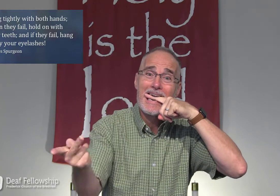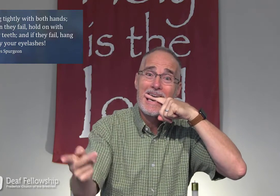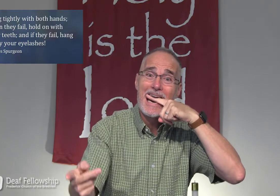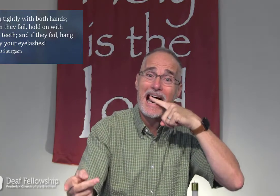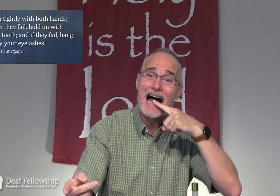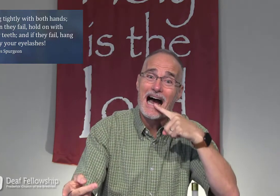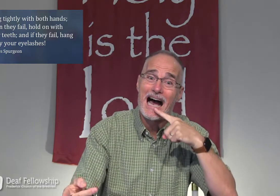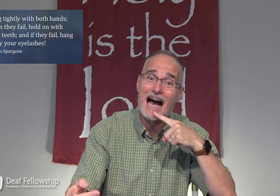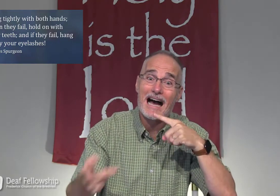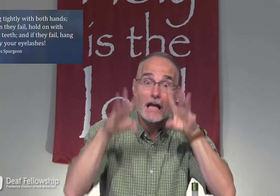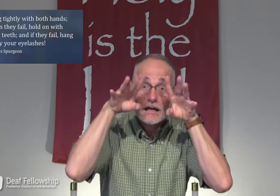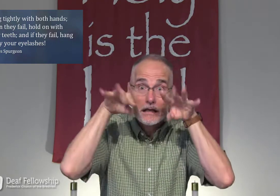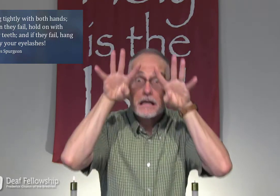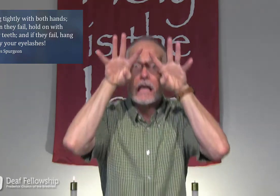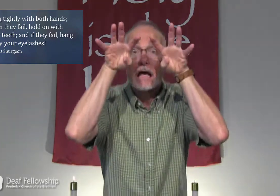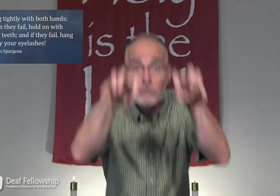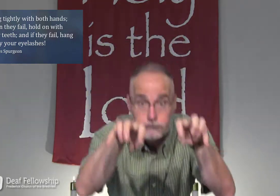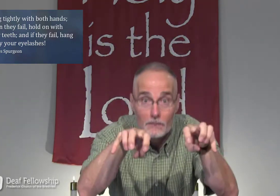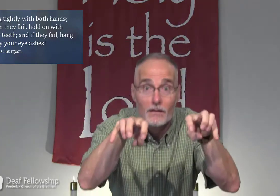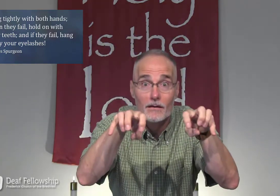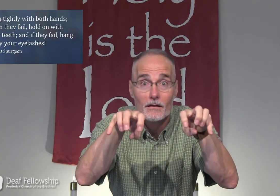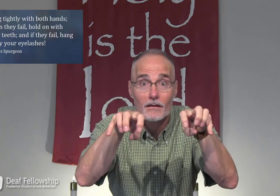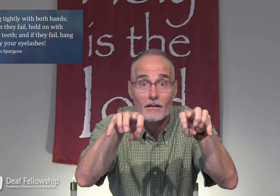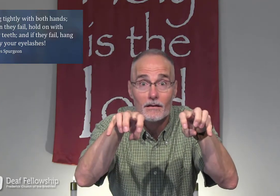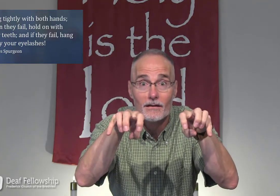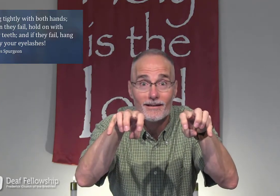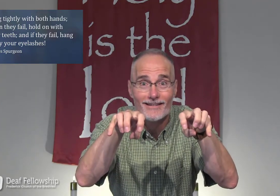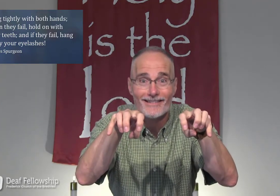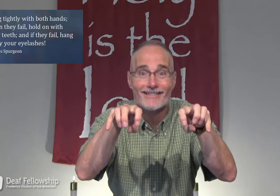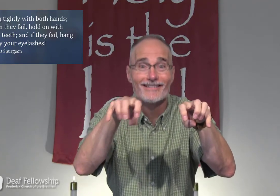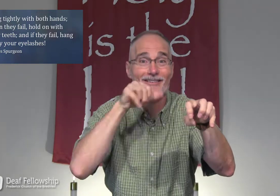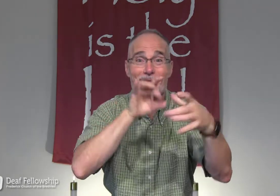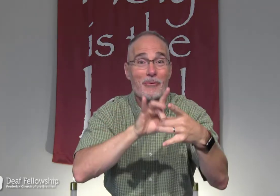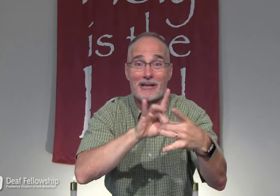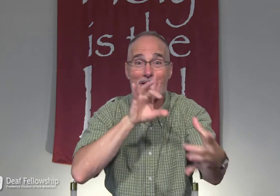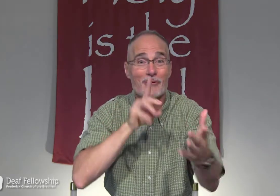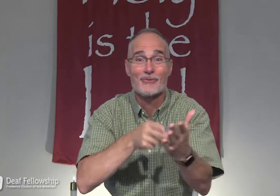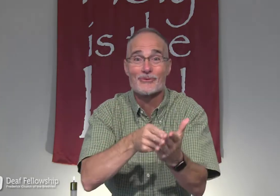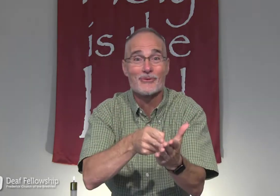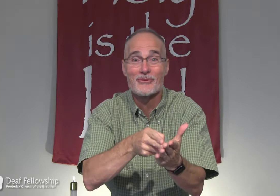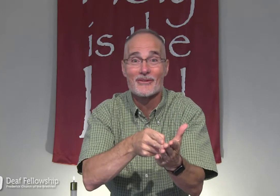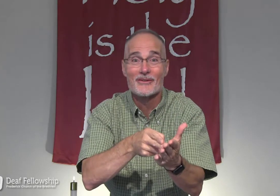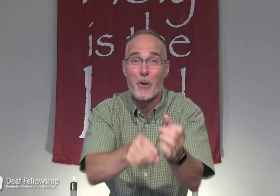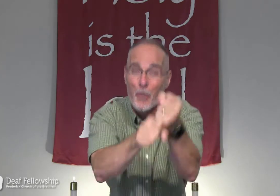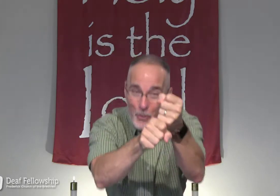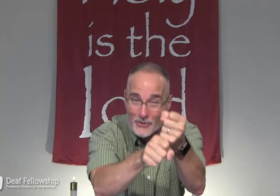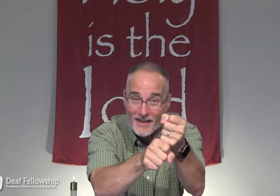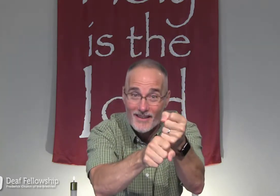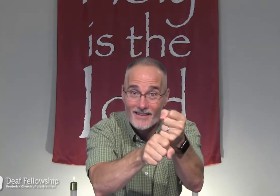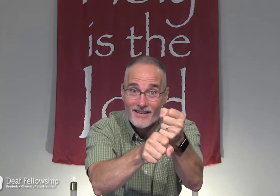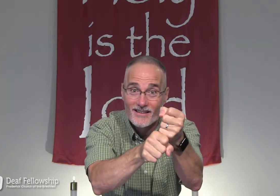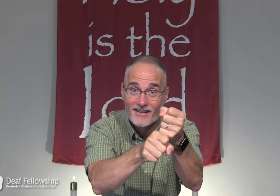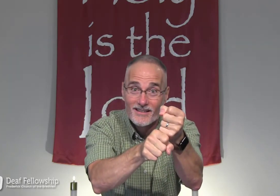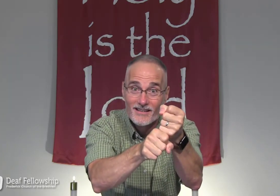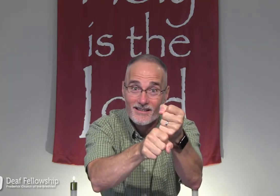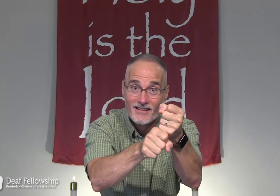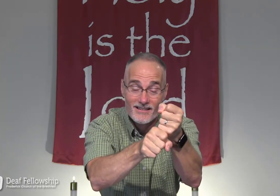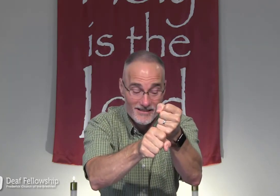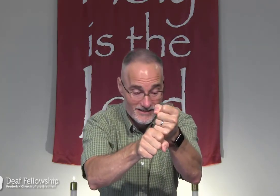And if they fail, hang on by your eyelashes. Don't let go of the truth. Hold